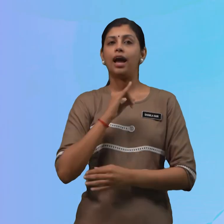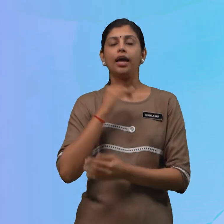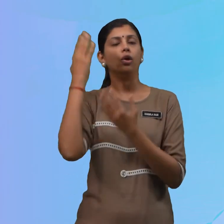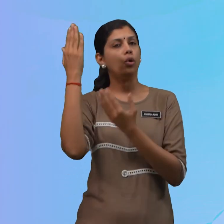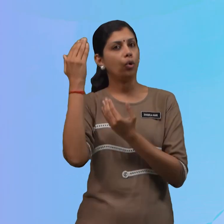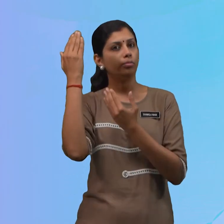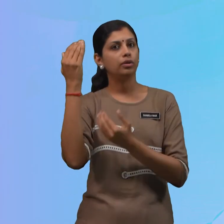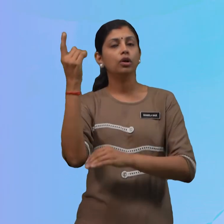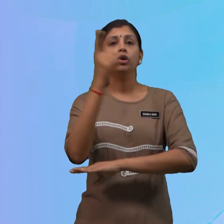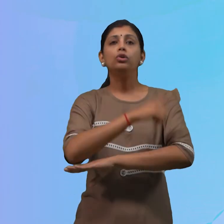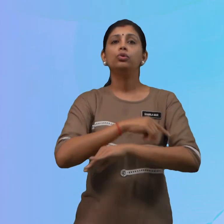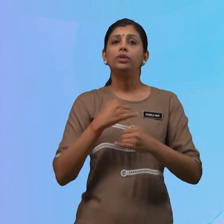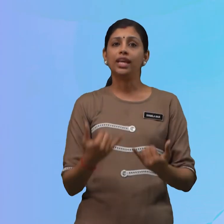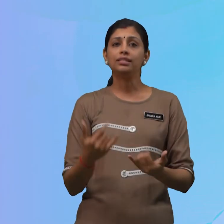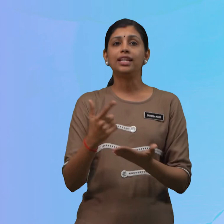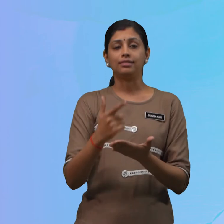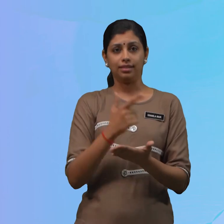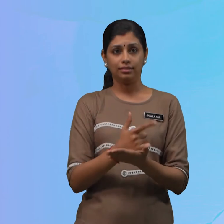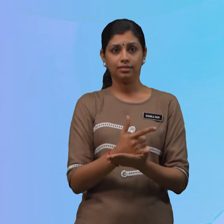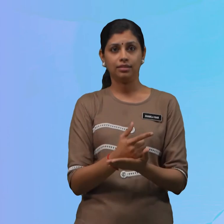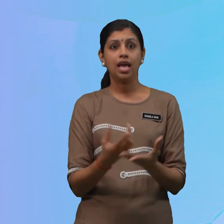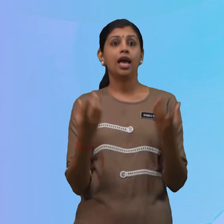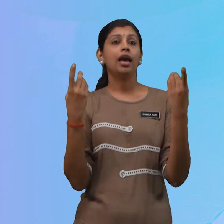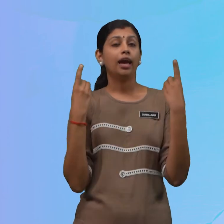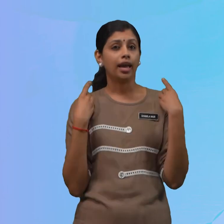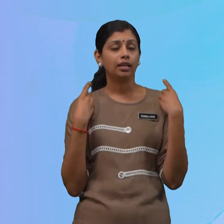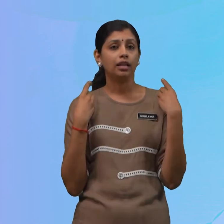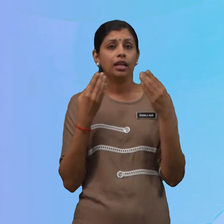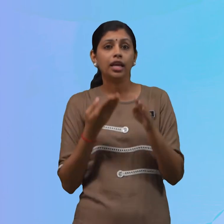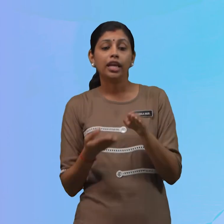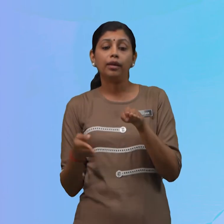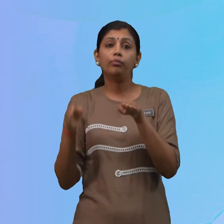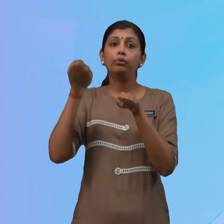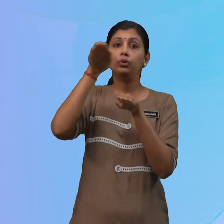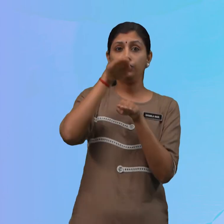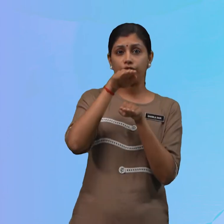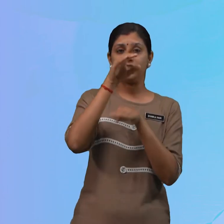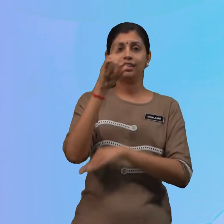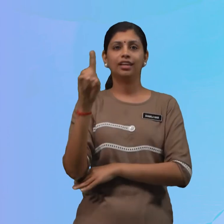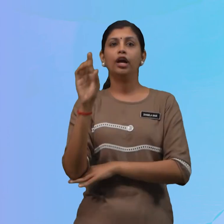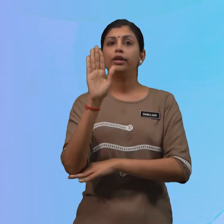I hope today's lesson had improved